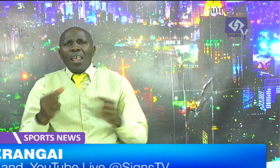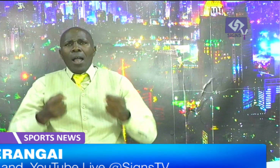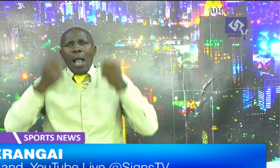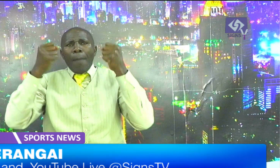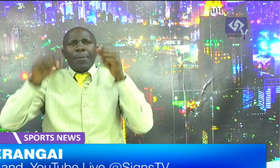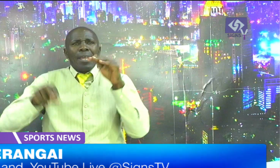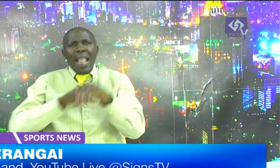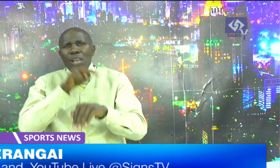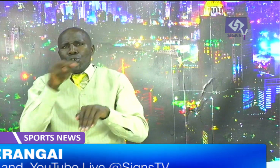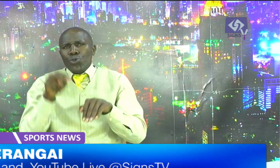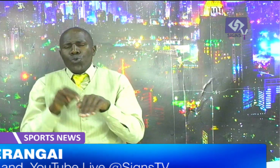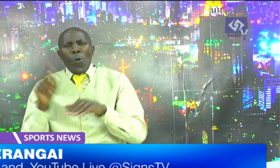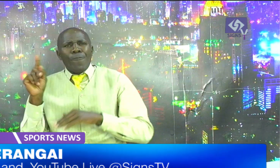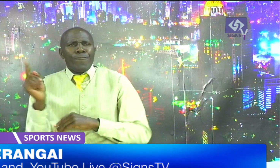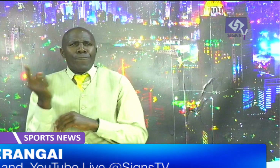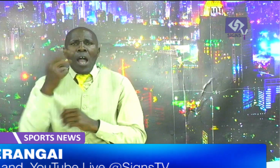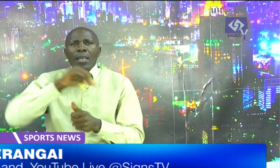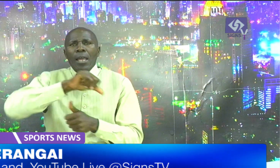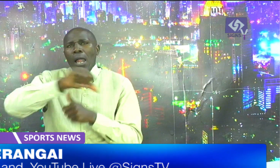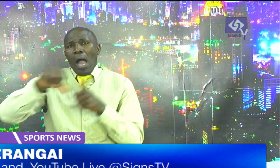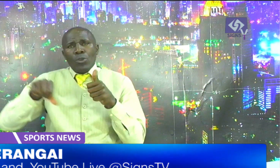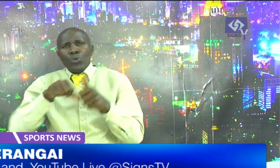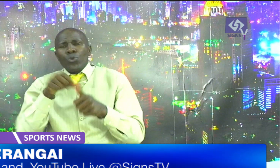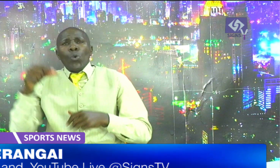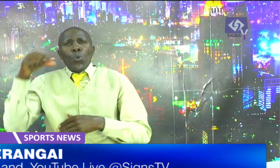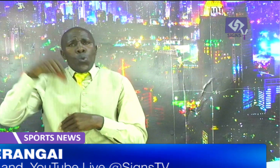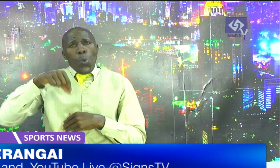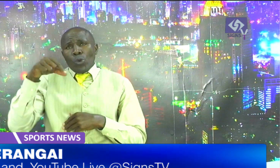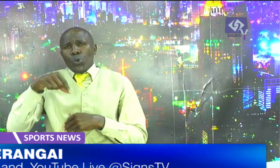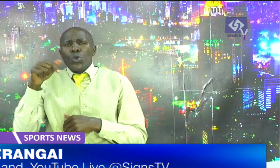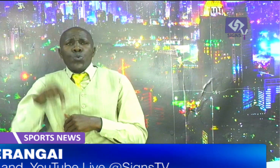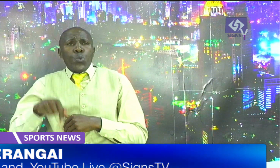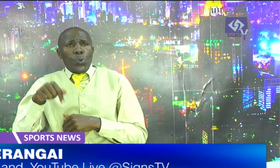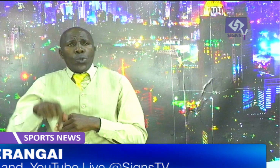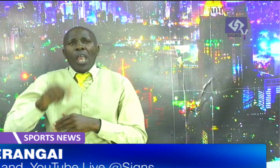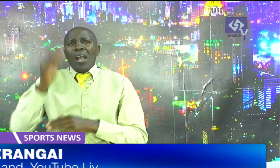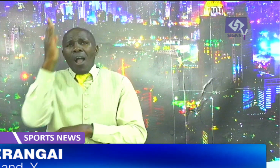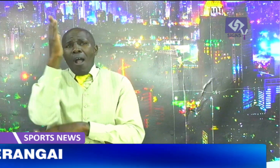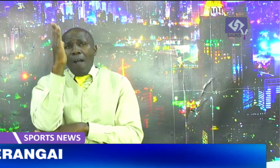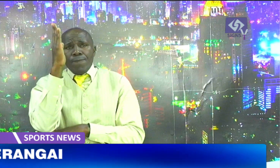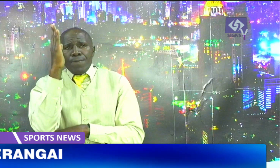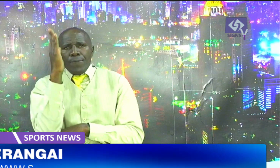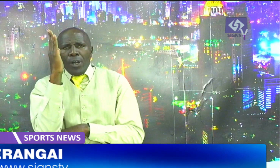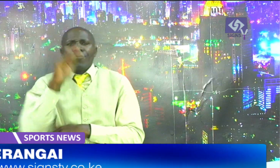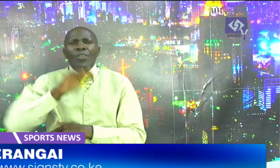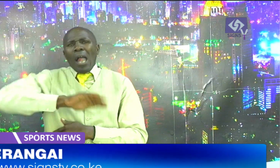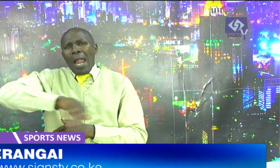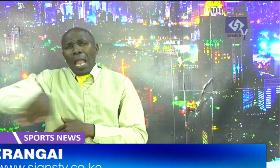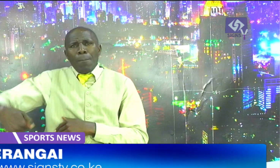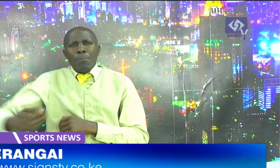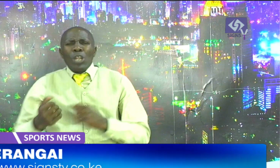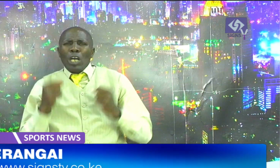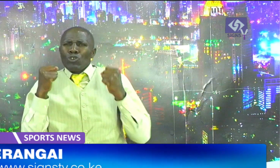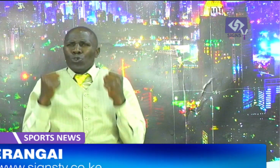1-0 loss against Cameroon in the second leg of the Women's Africa Cup